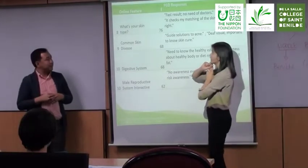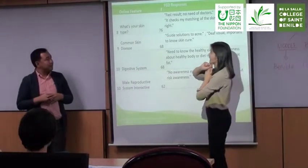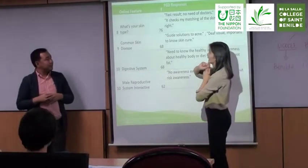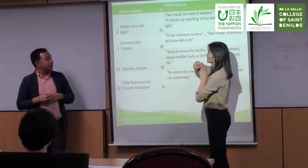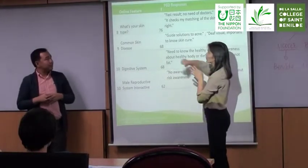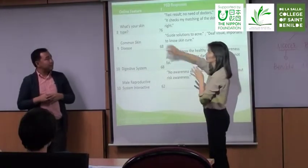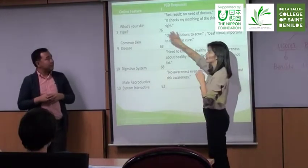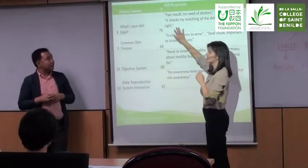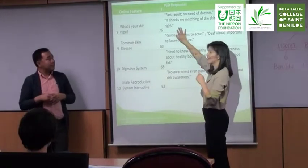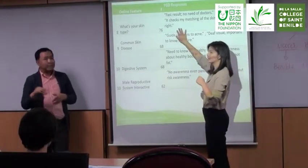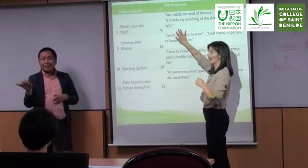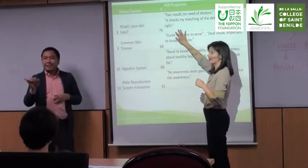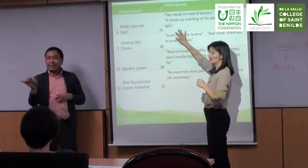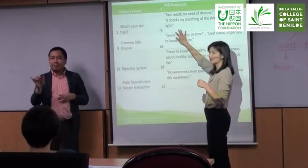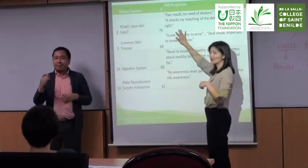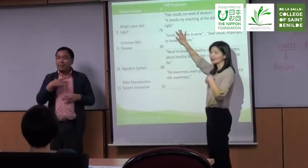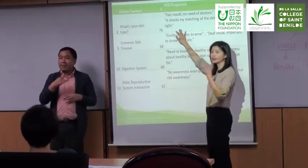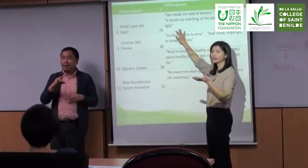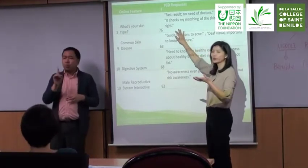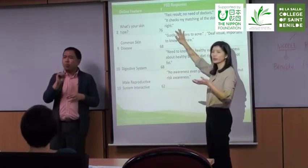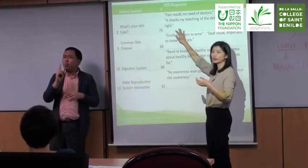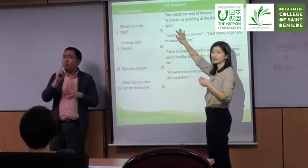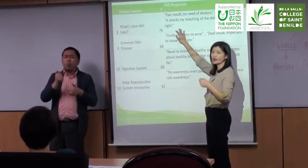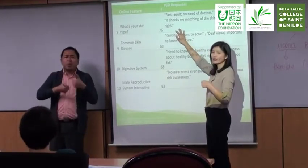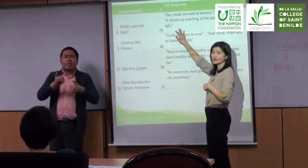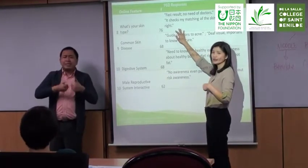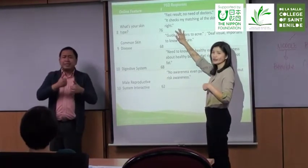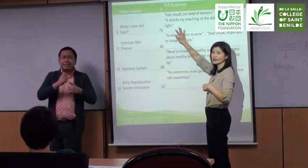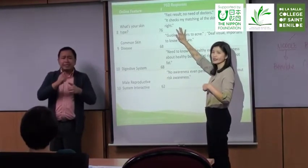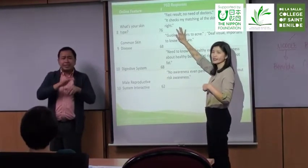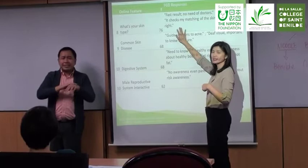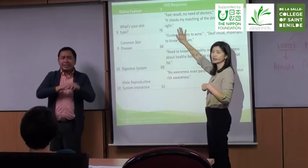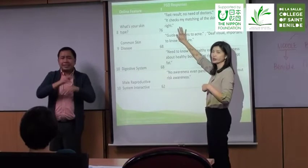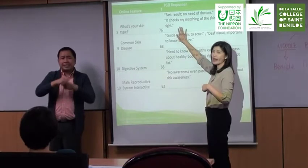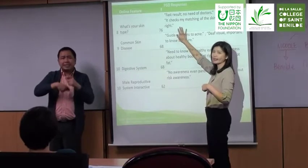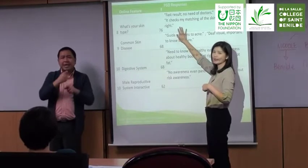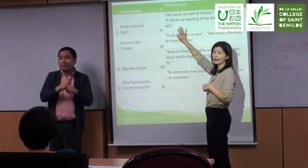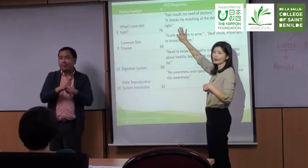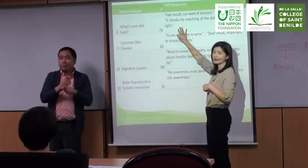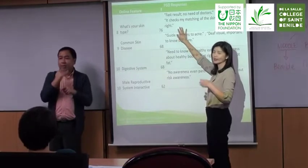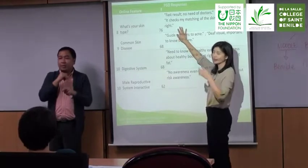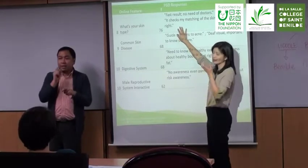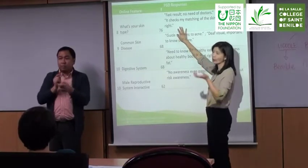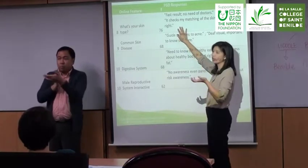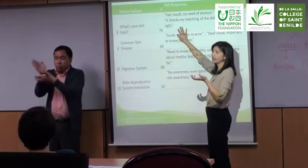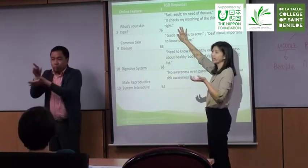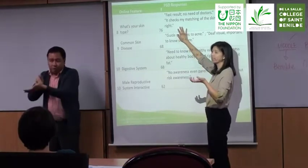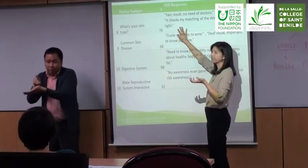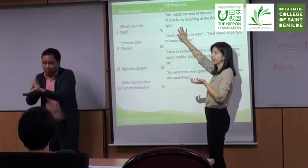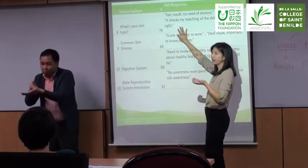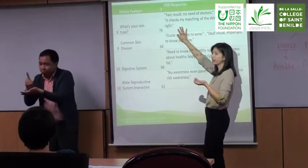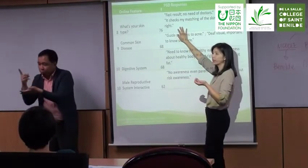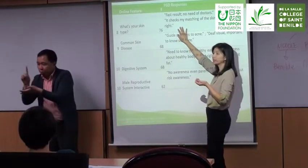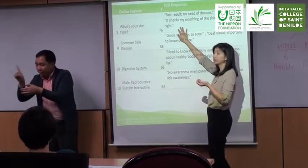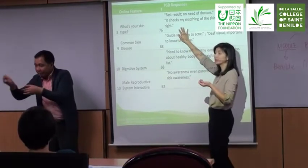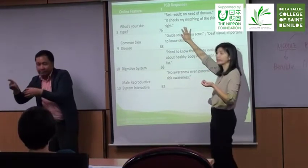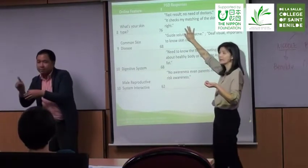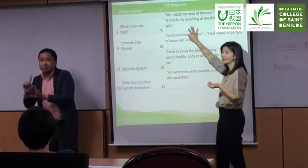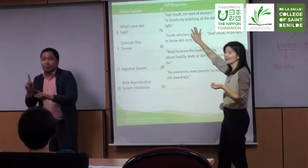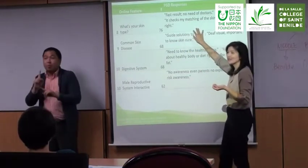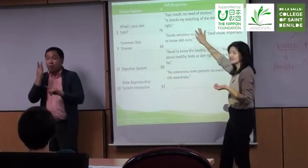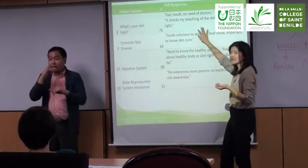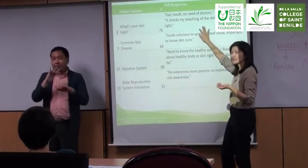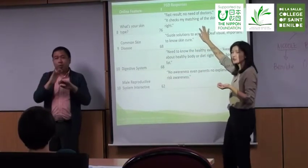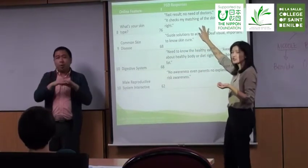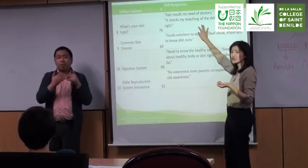They also like the what's your skin type because they don't need to go to the doctor. This is an interactive, it's an online